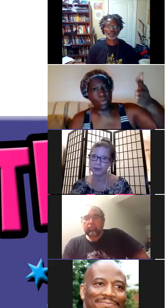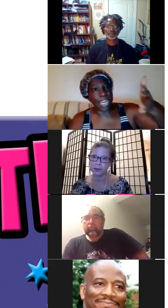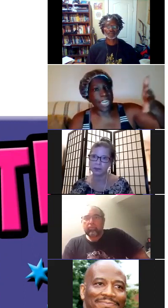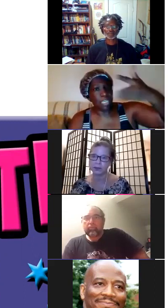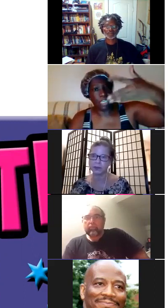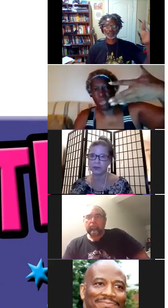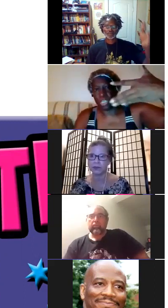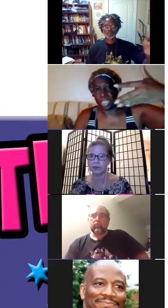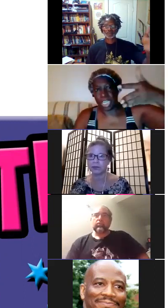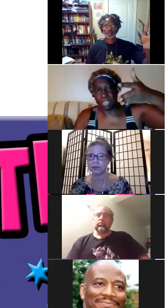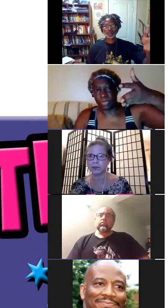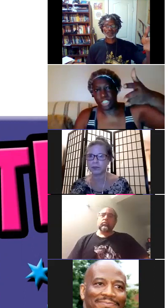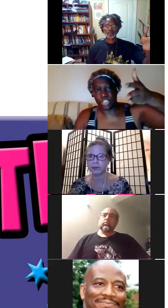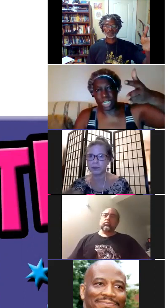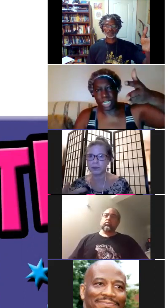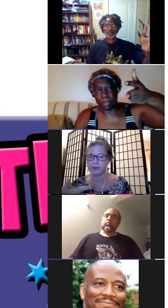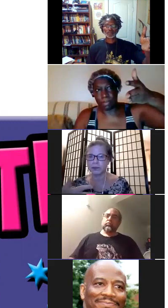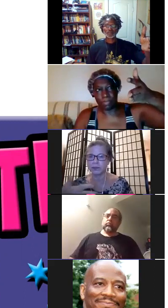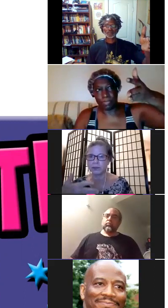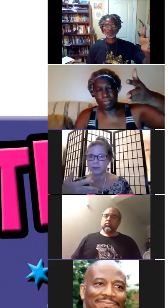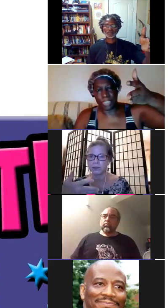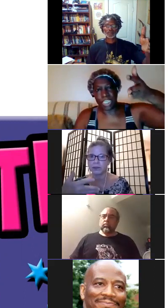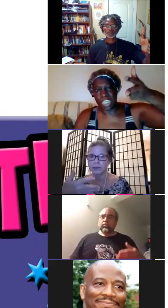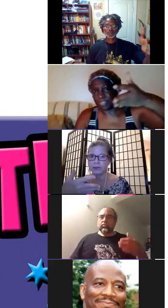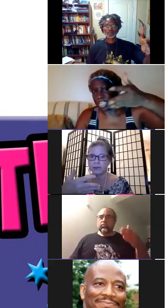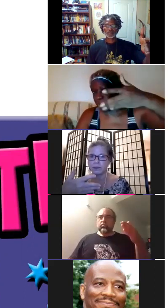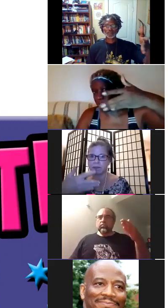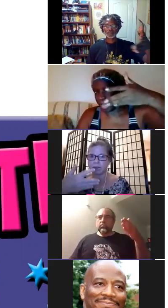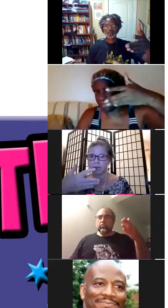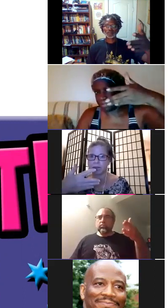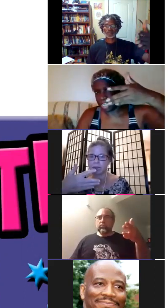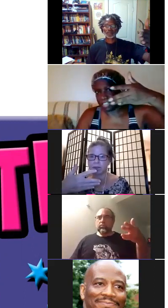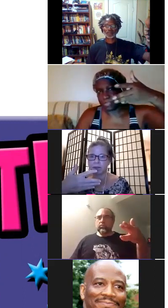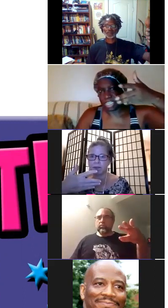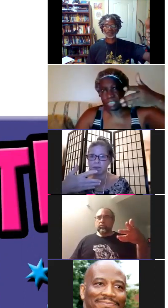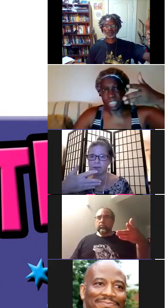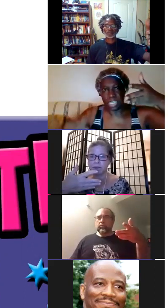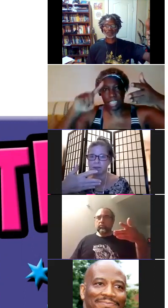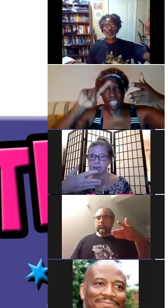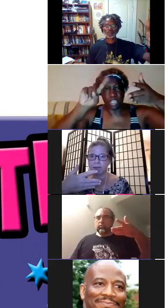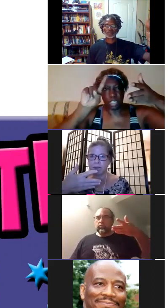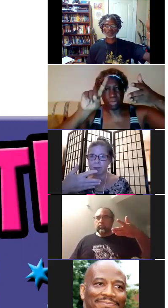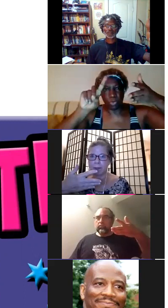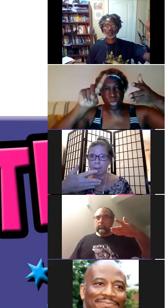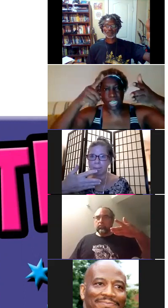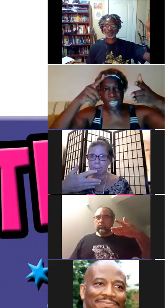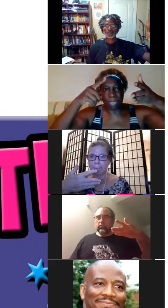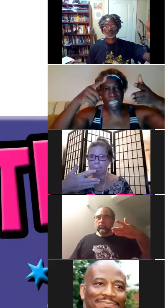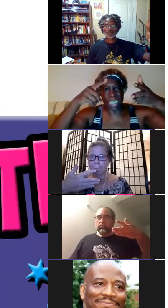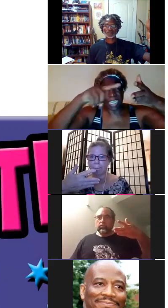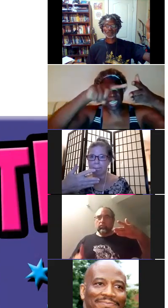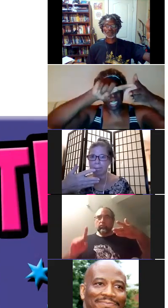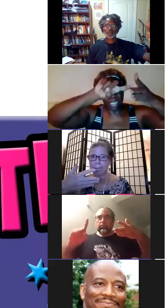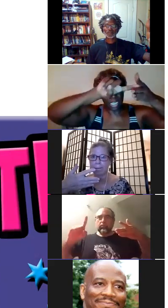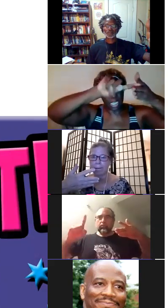facing to the right, kind of with your index finger away from the other fingers, your number 1